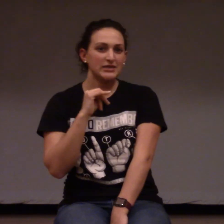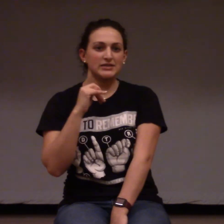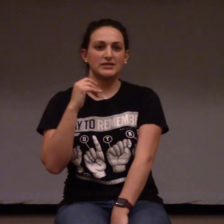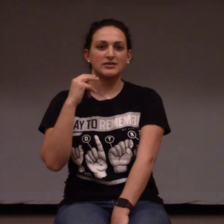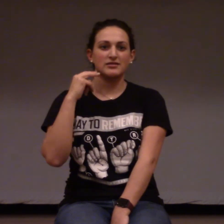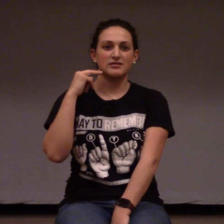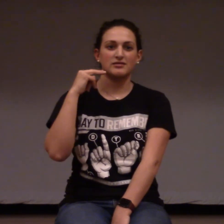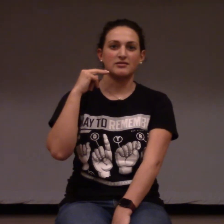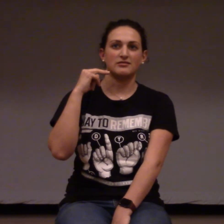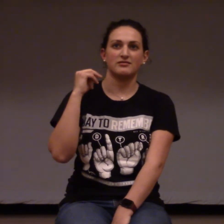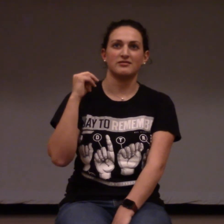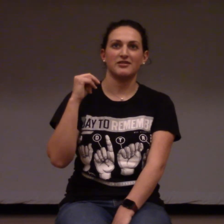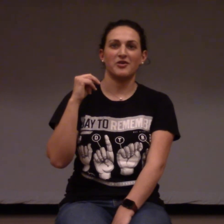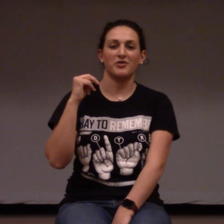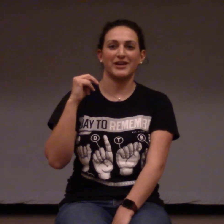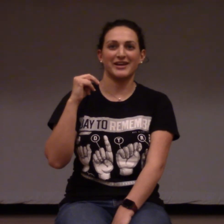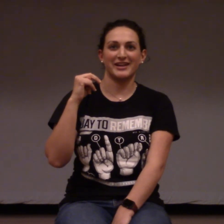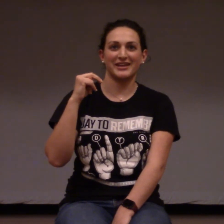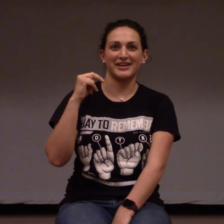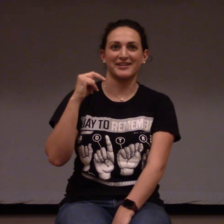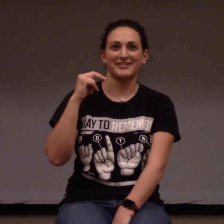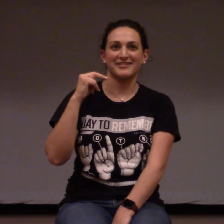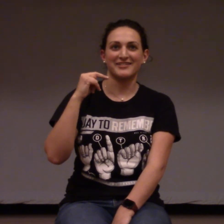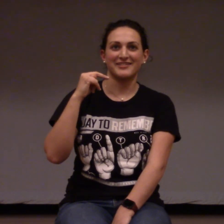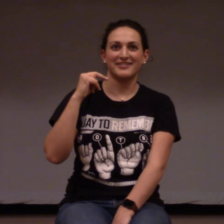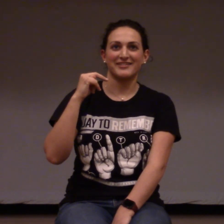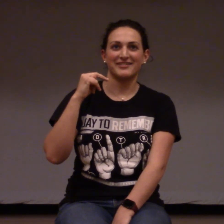Niece. Hold on, I gotta think.